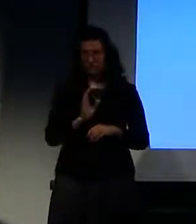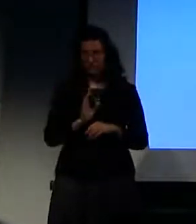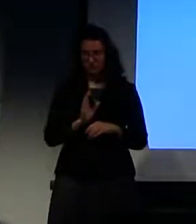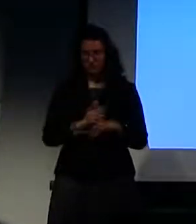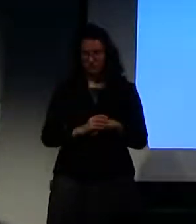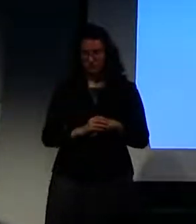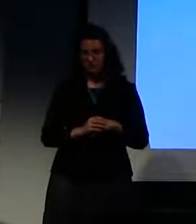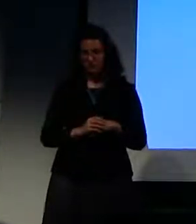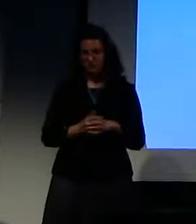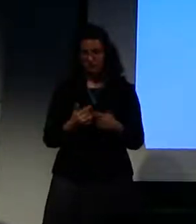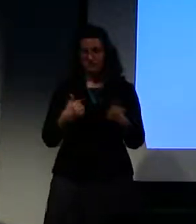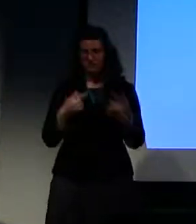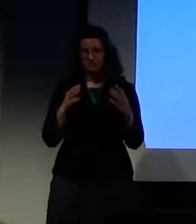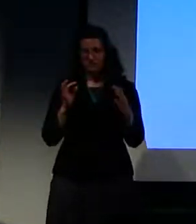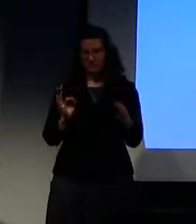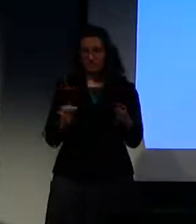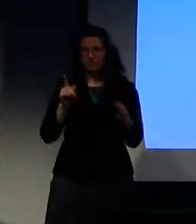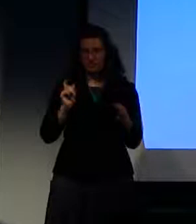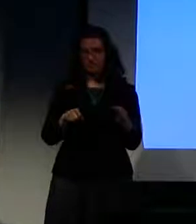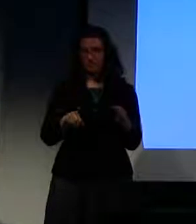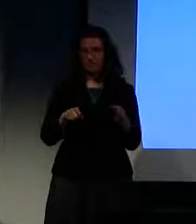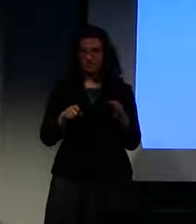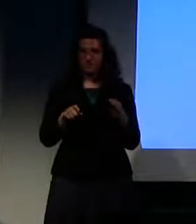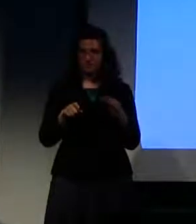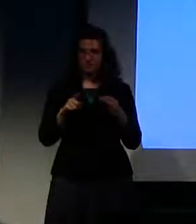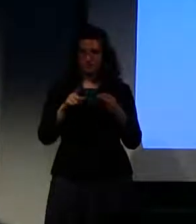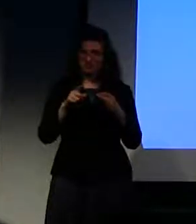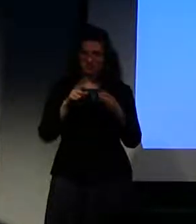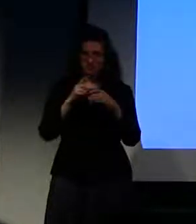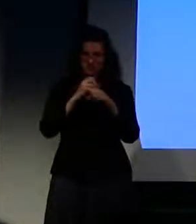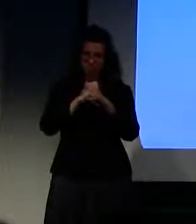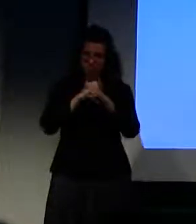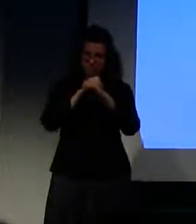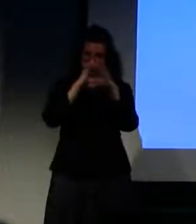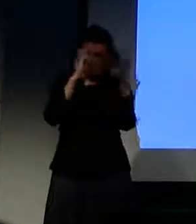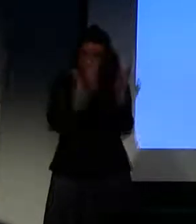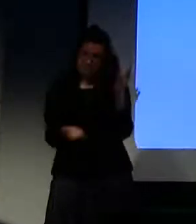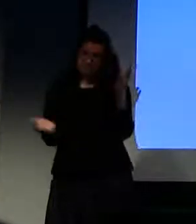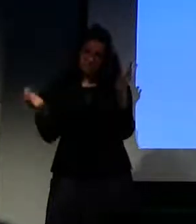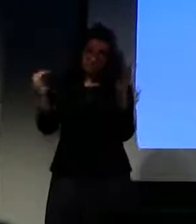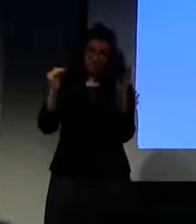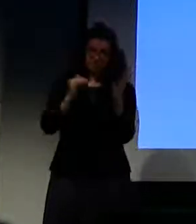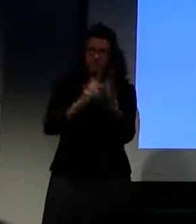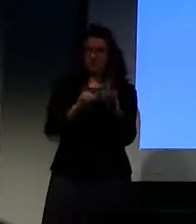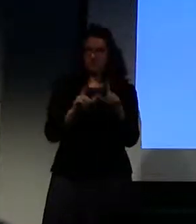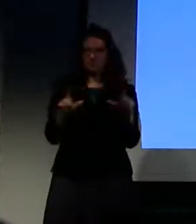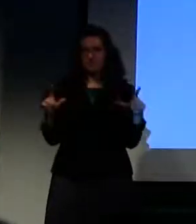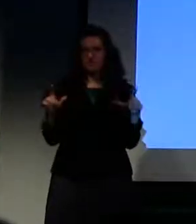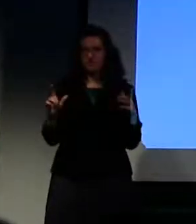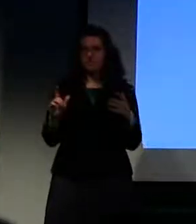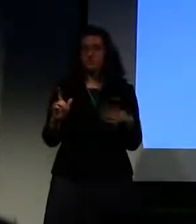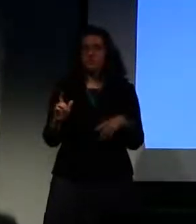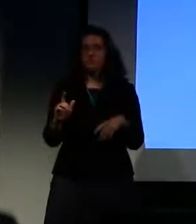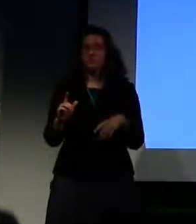I definitely had to reimagine what language was. Because language structures, the way that